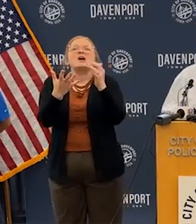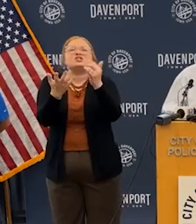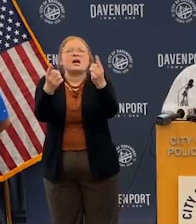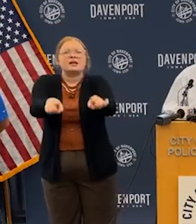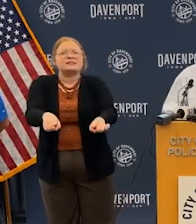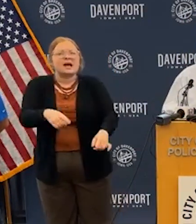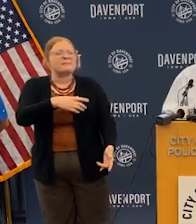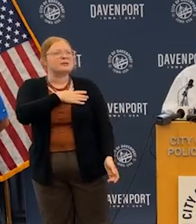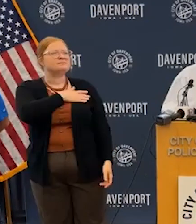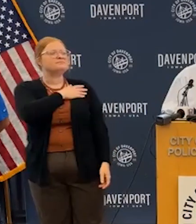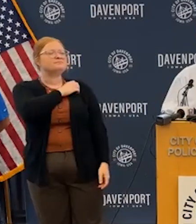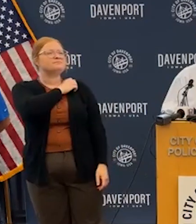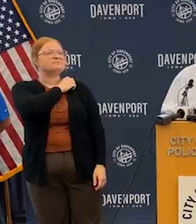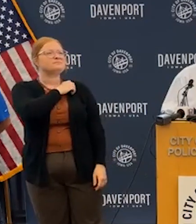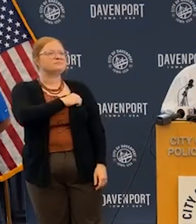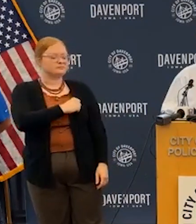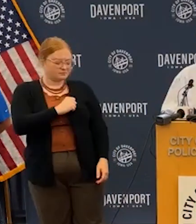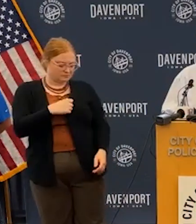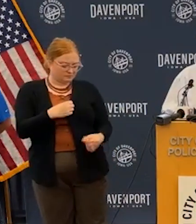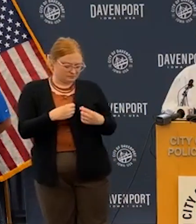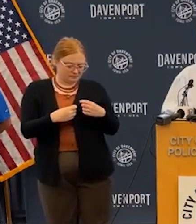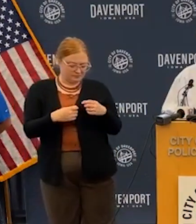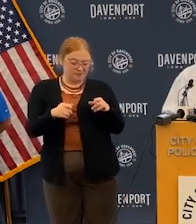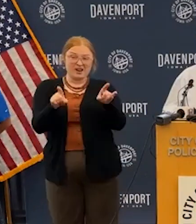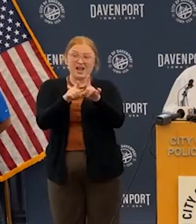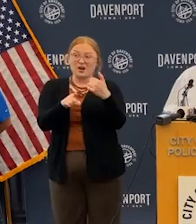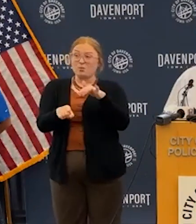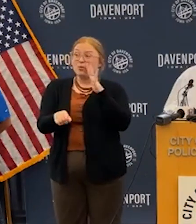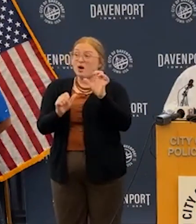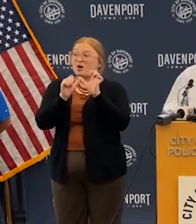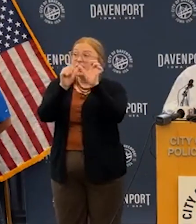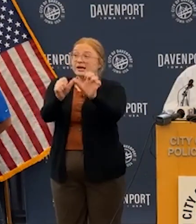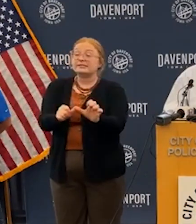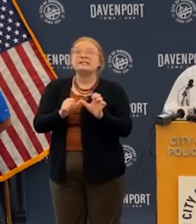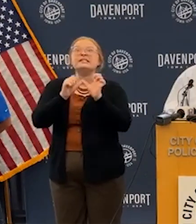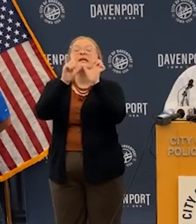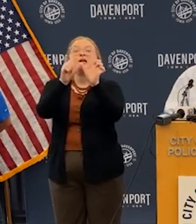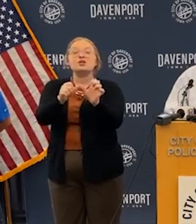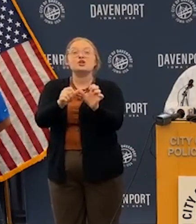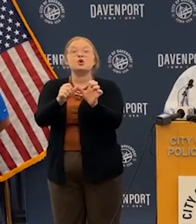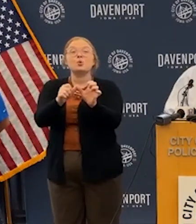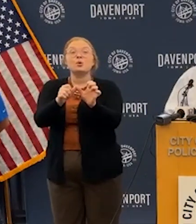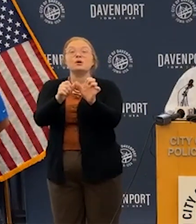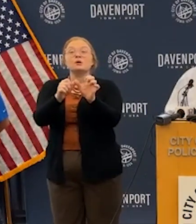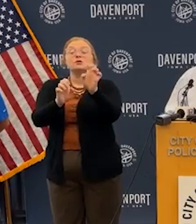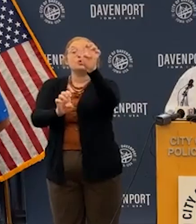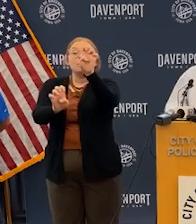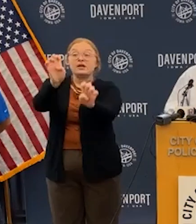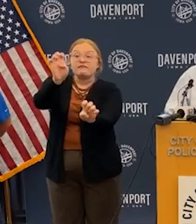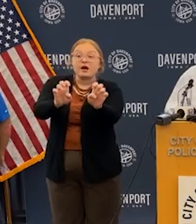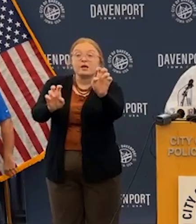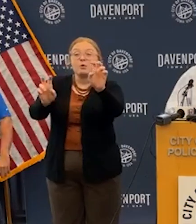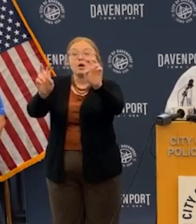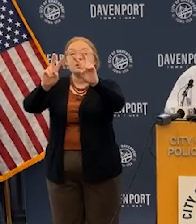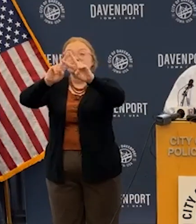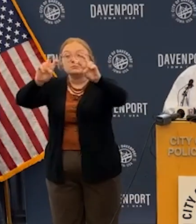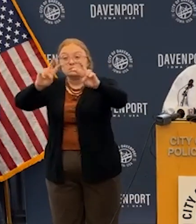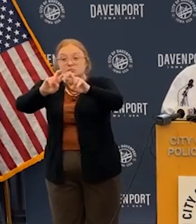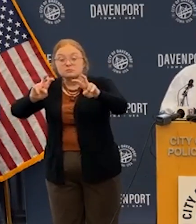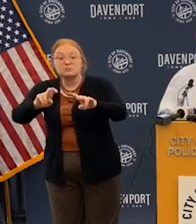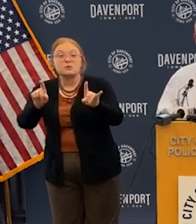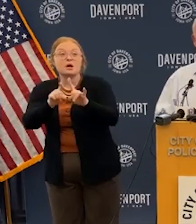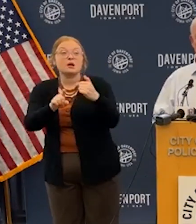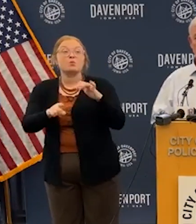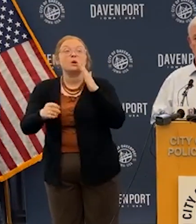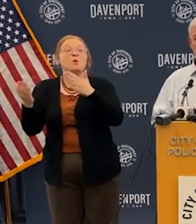And we will continue to evaluate and use tools and technology. And the amount of